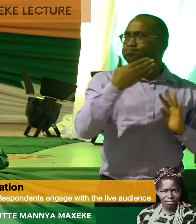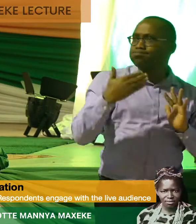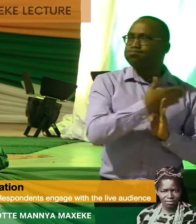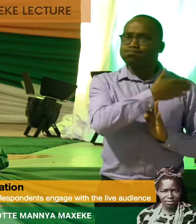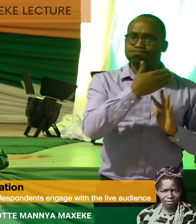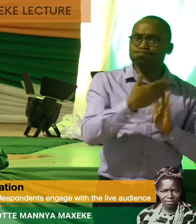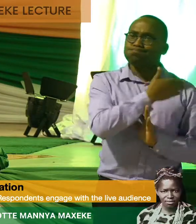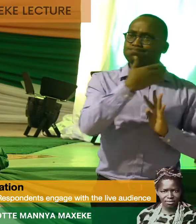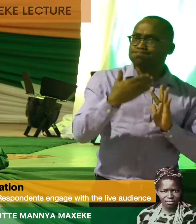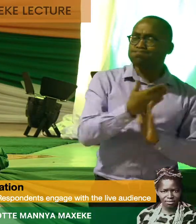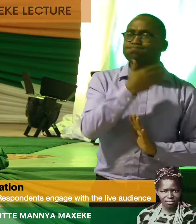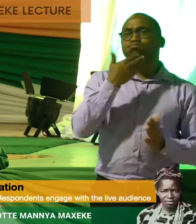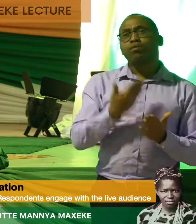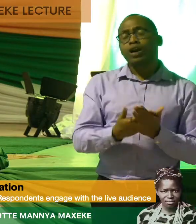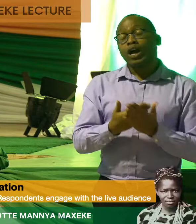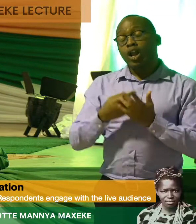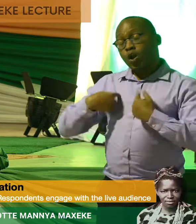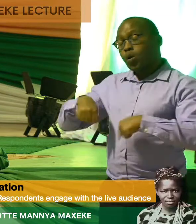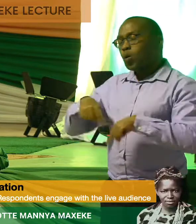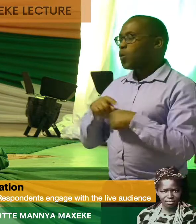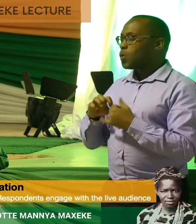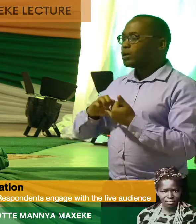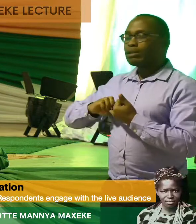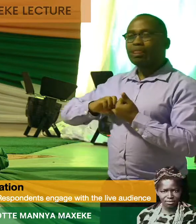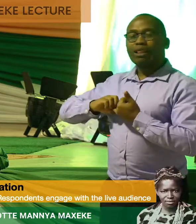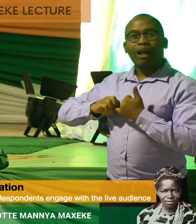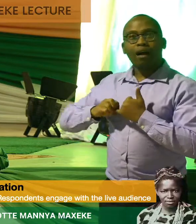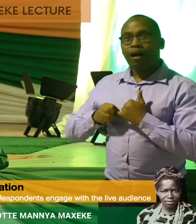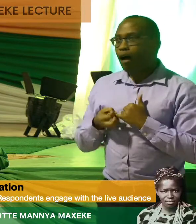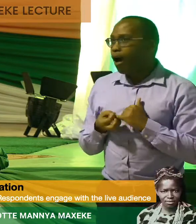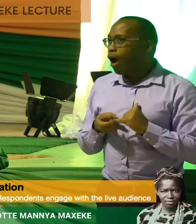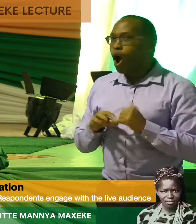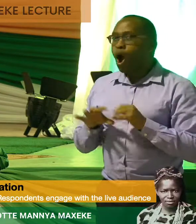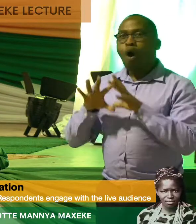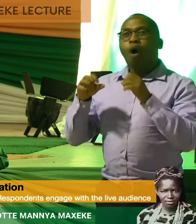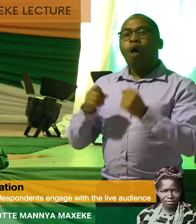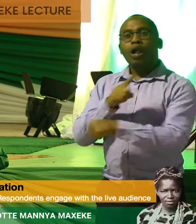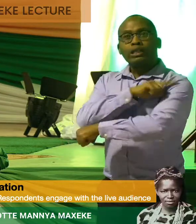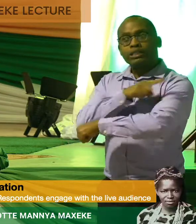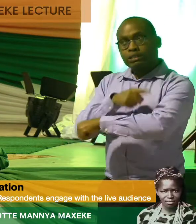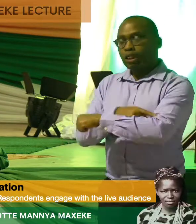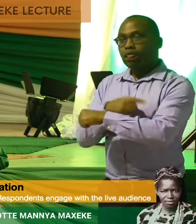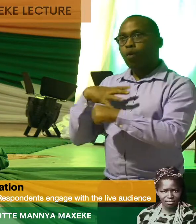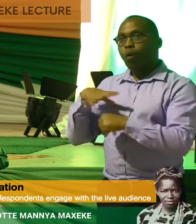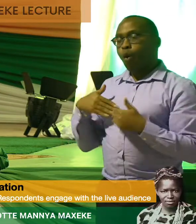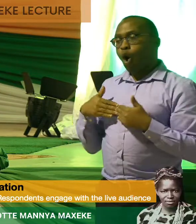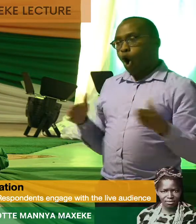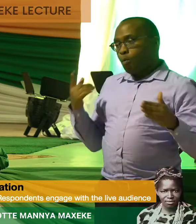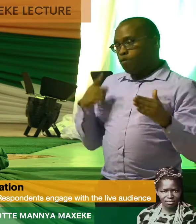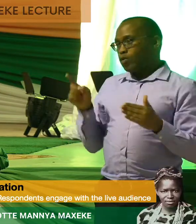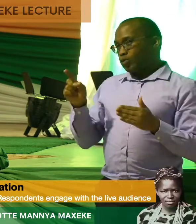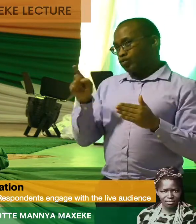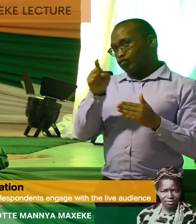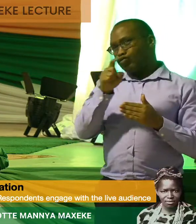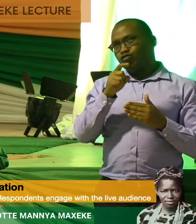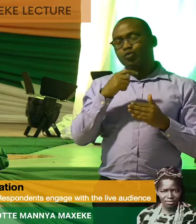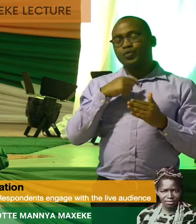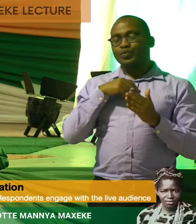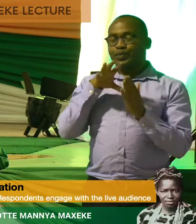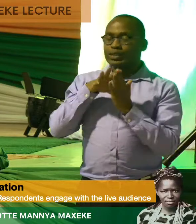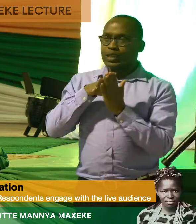kangangoko sinako into yoba izinto nezinto enifuna ukuba nibe zizo